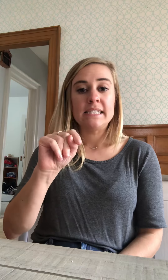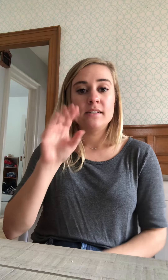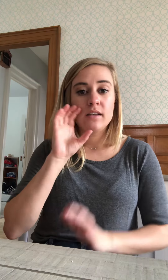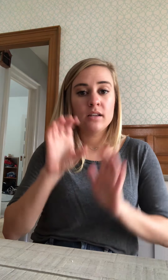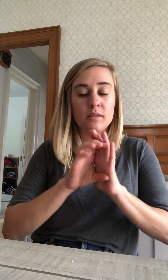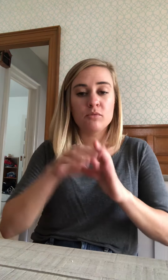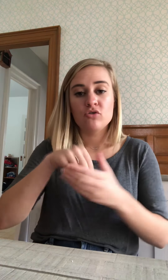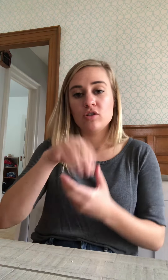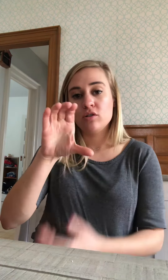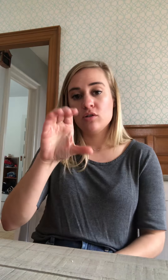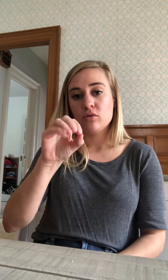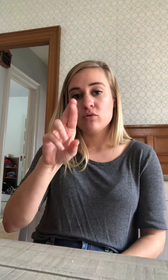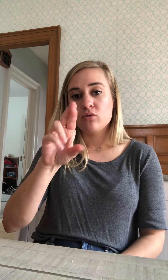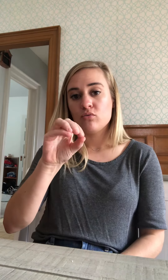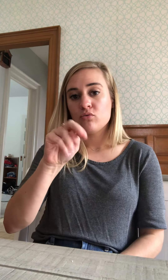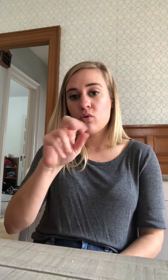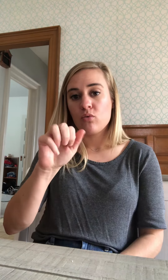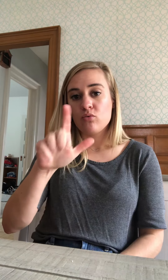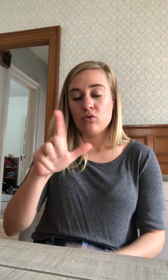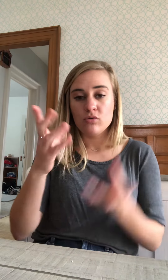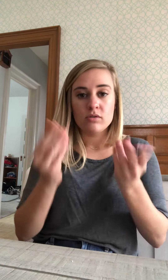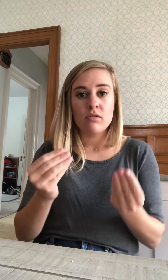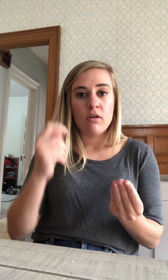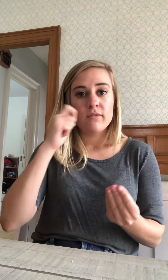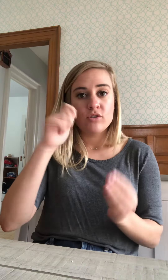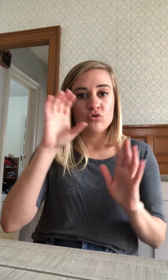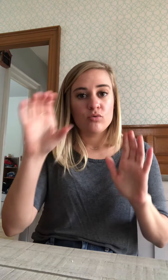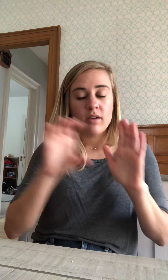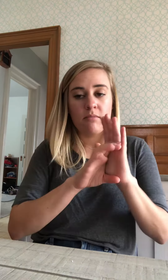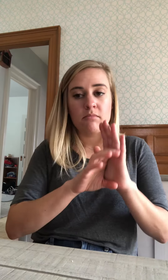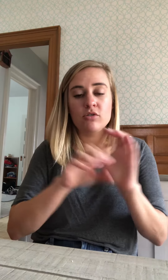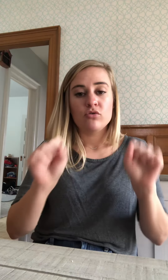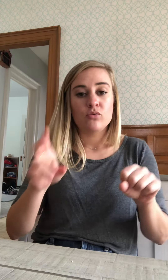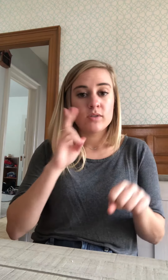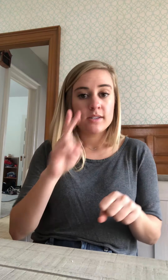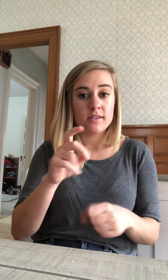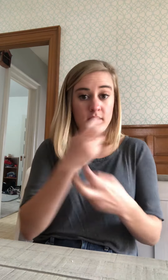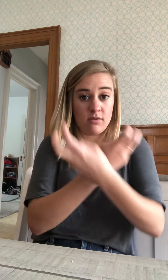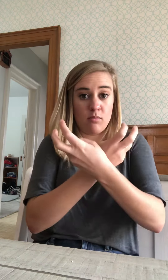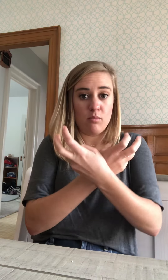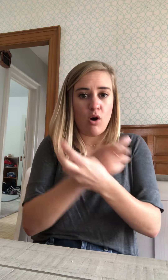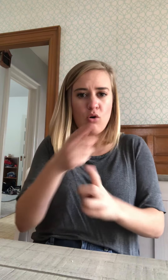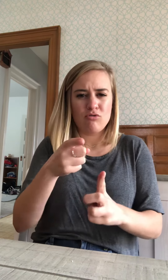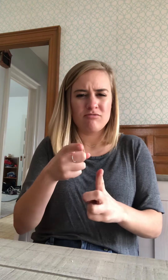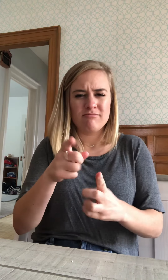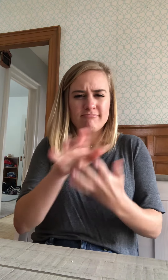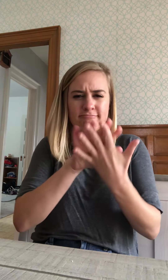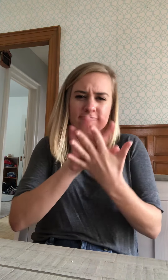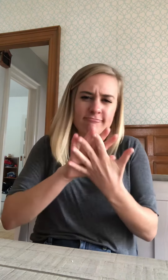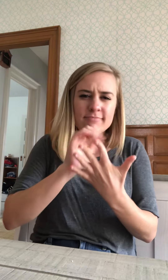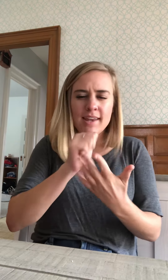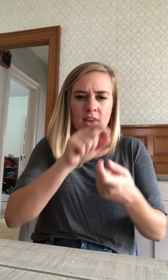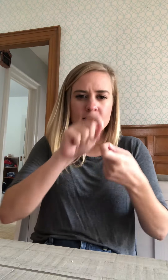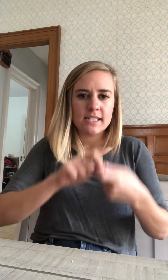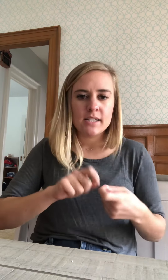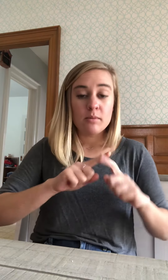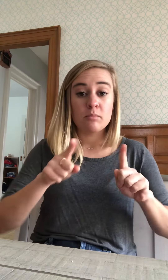and this is a soft tissue image, so you see the bone is kind of not very detailed, but you can see more soft tissue.